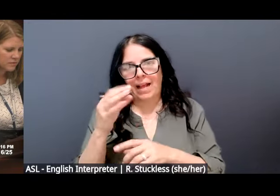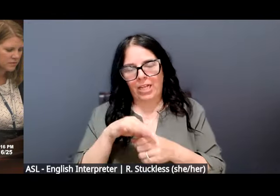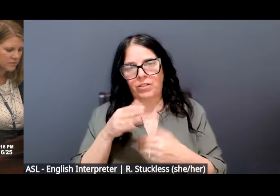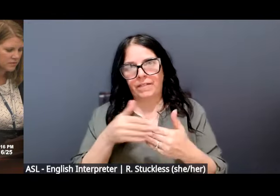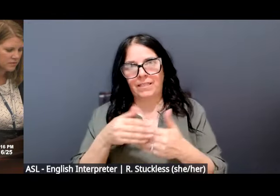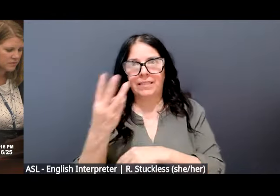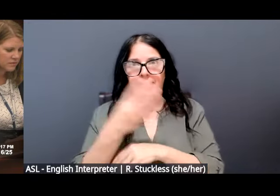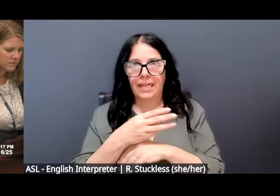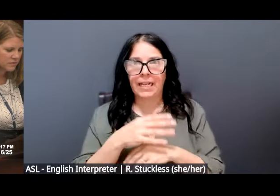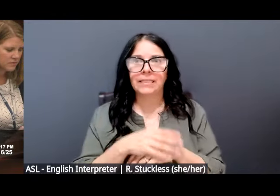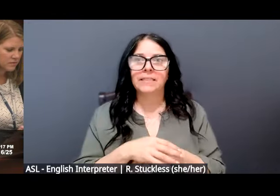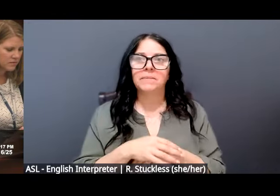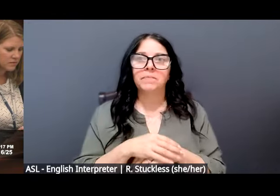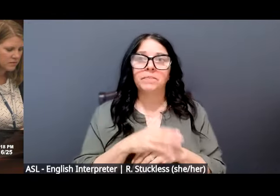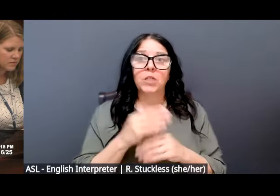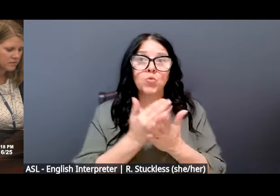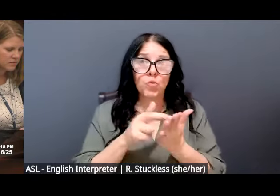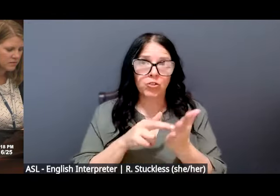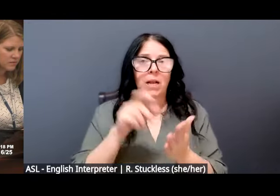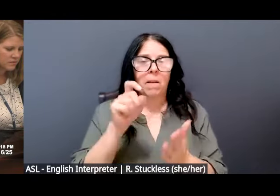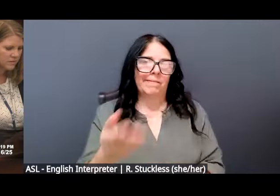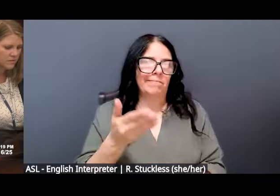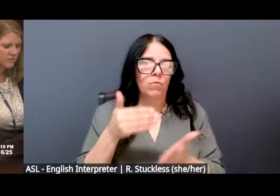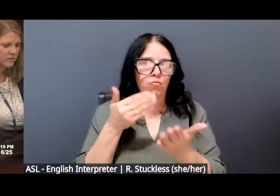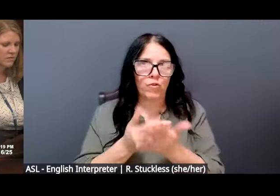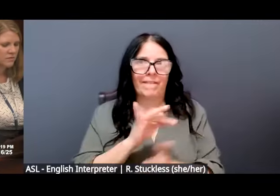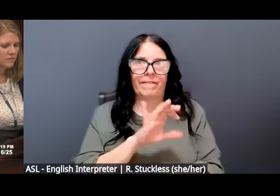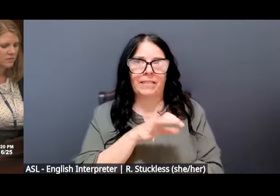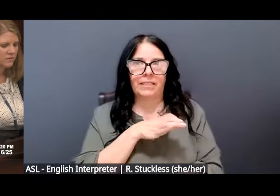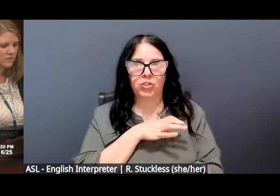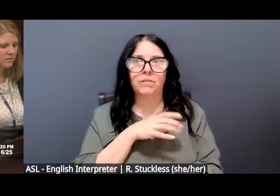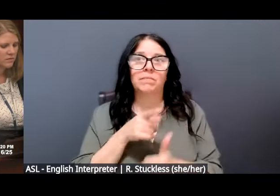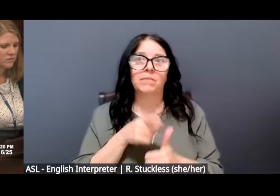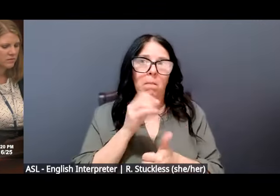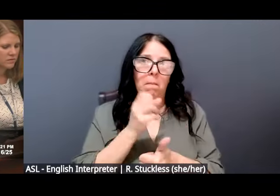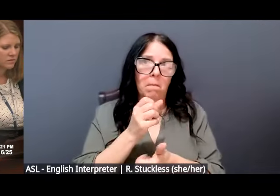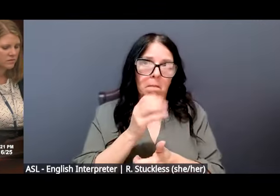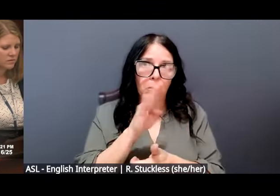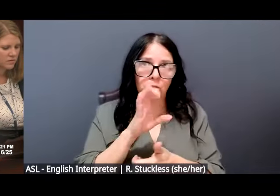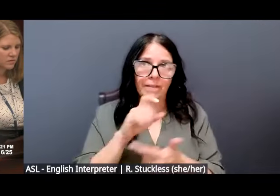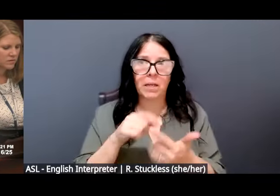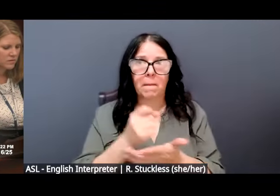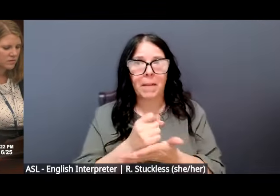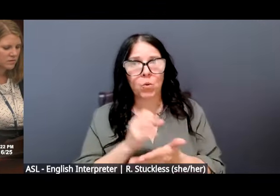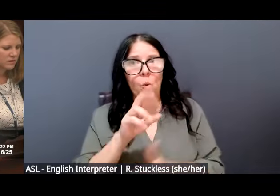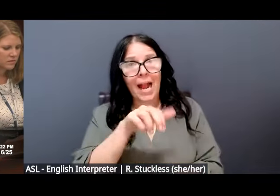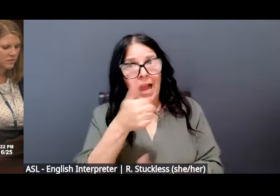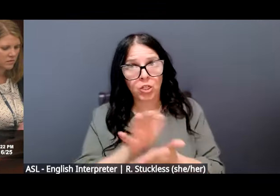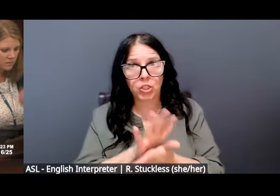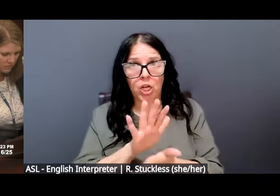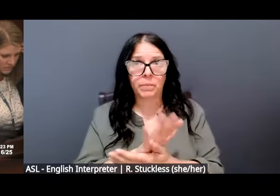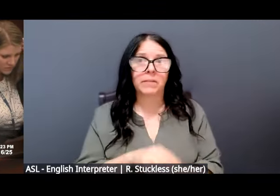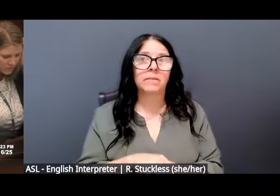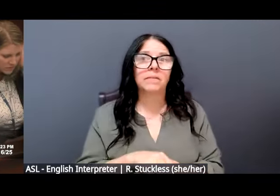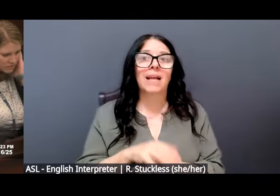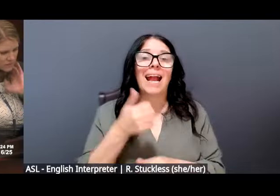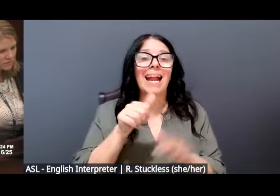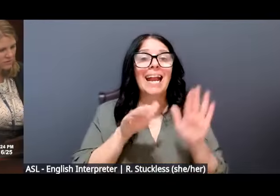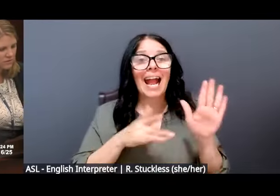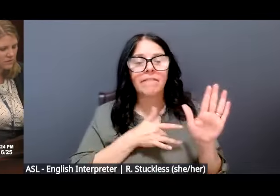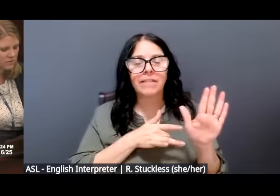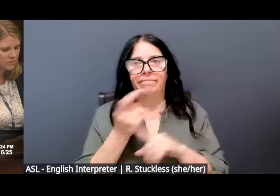affidavit alternative for those without photo ID when voting. Require photo ID or driver's license or partial social security number to receive